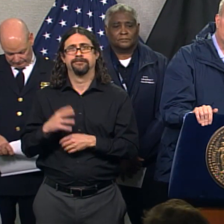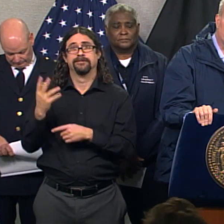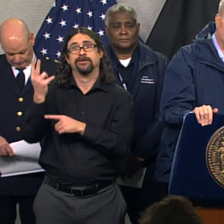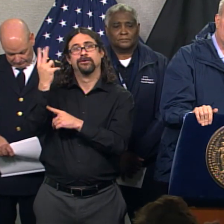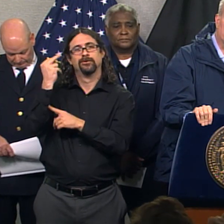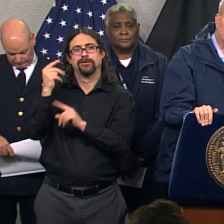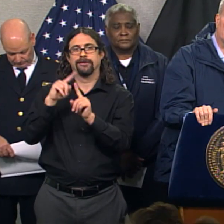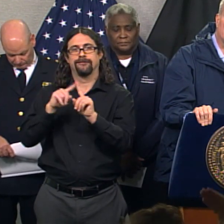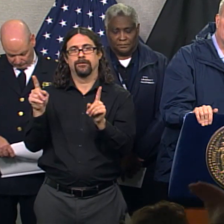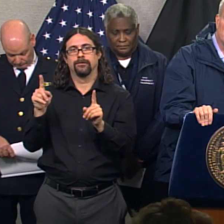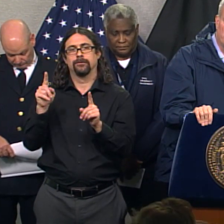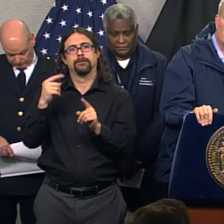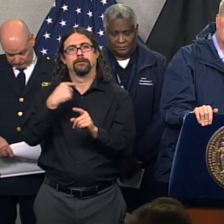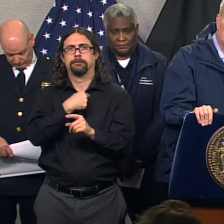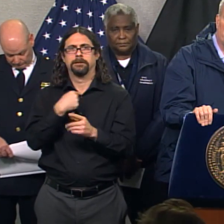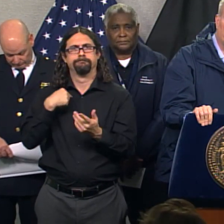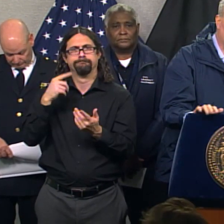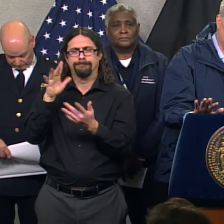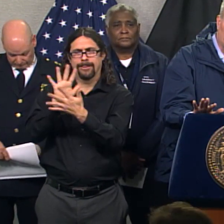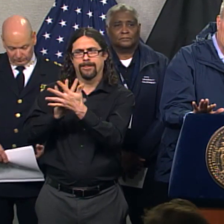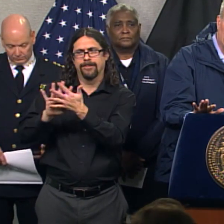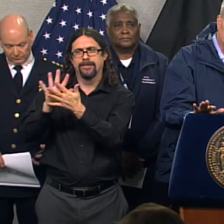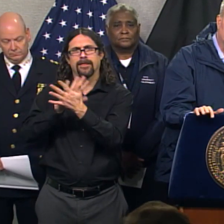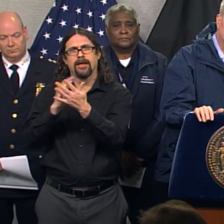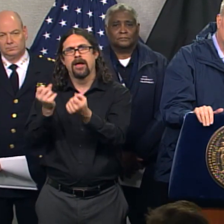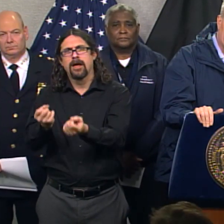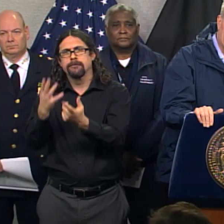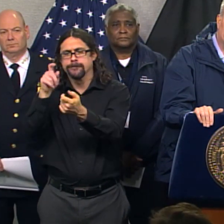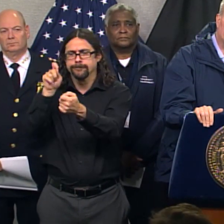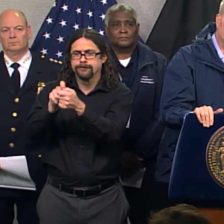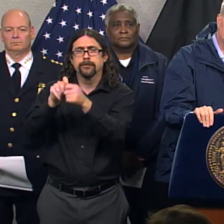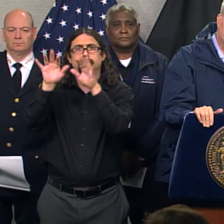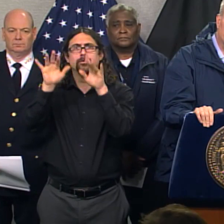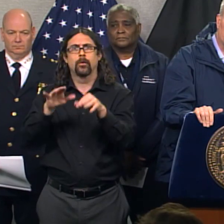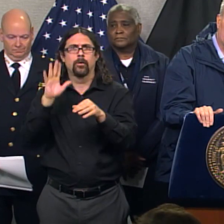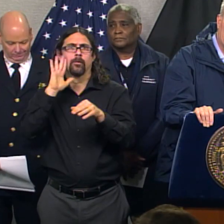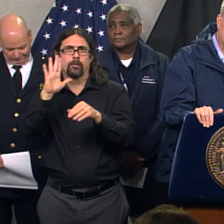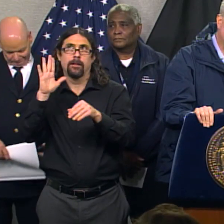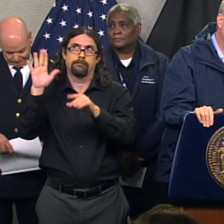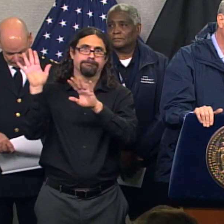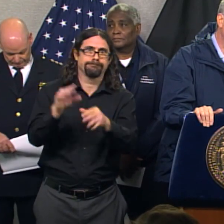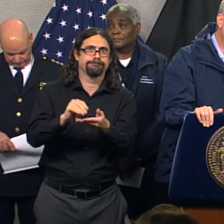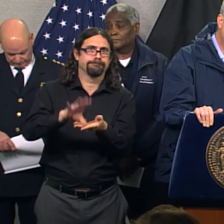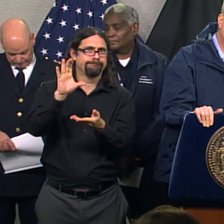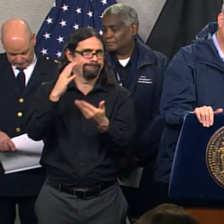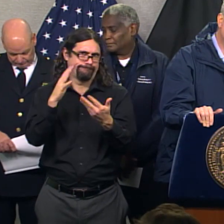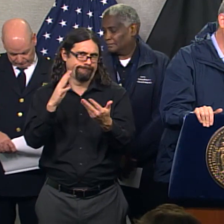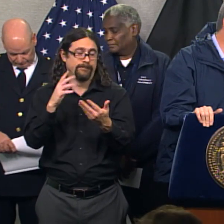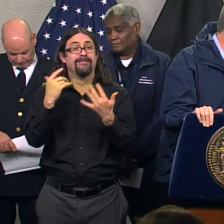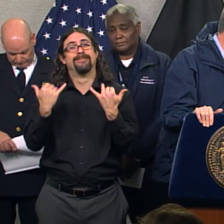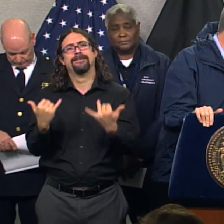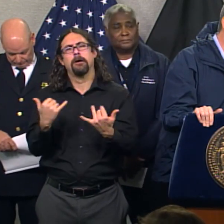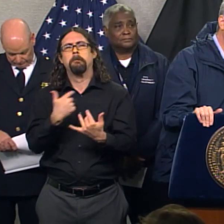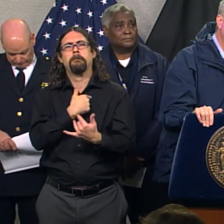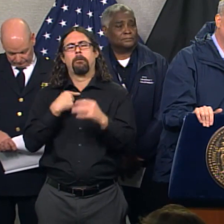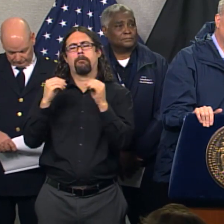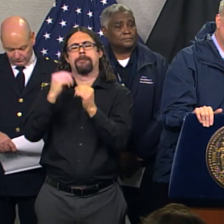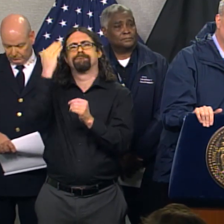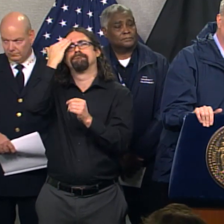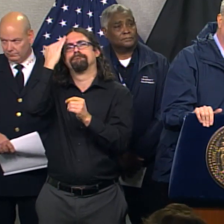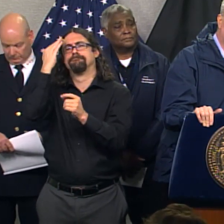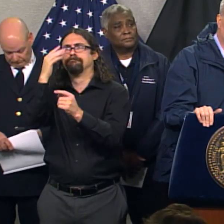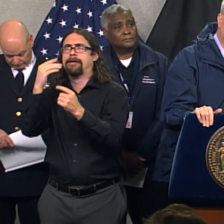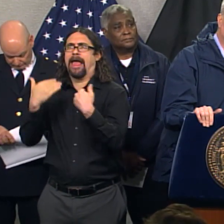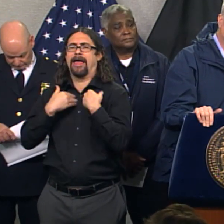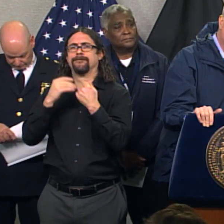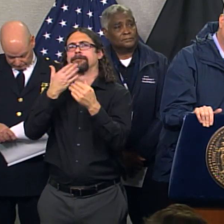for sure that it was going to close was very helpful all around. We had clear information, we were able to act on it. The second big difference is the